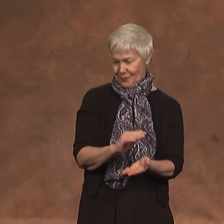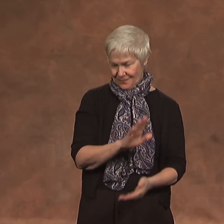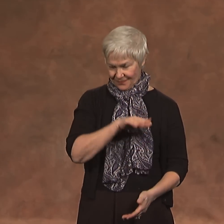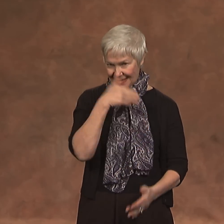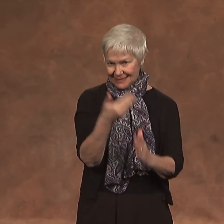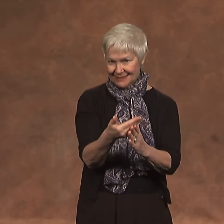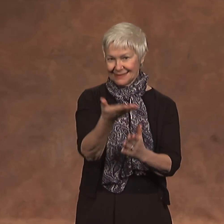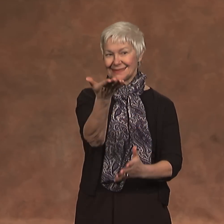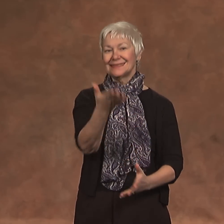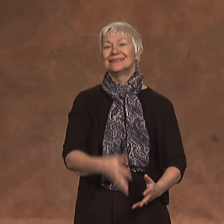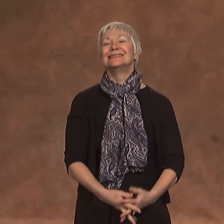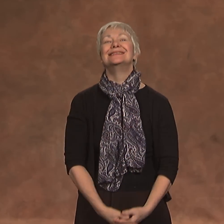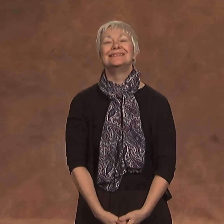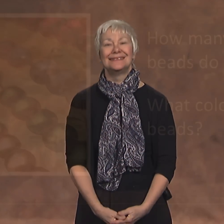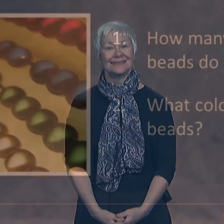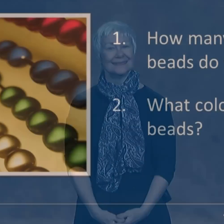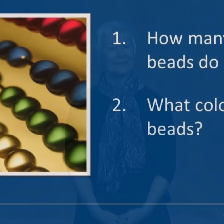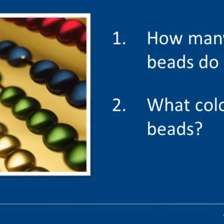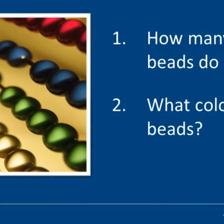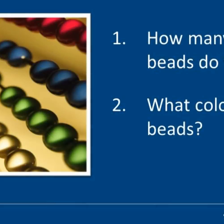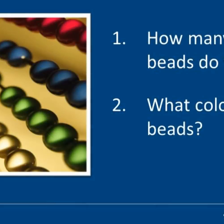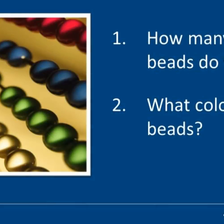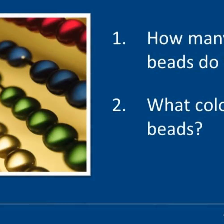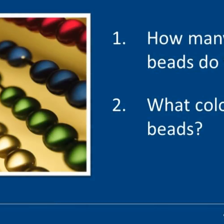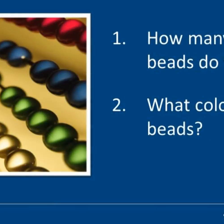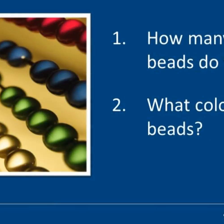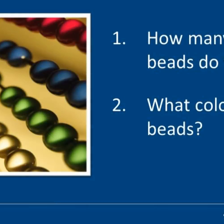how to reduce split attention.